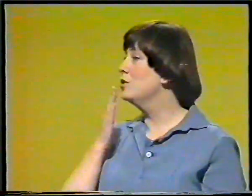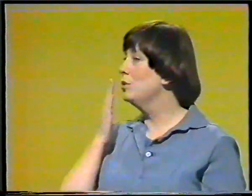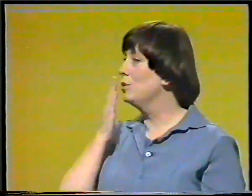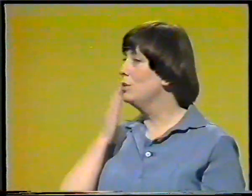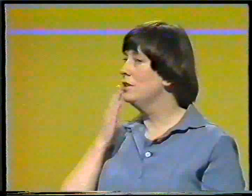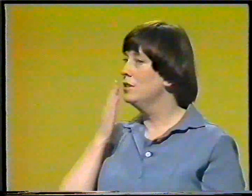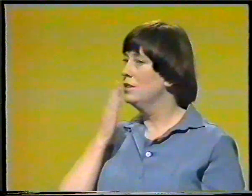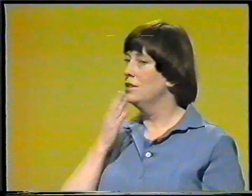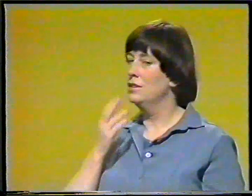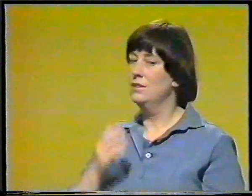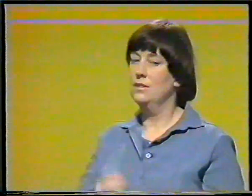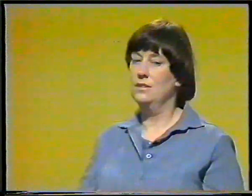school,